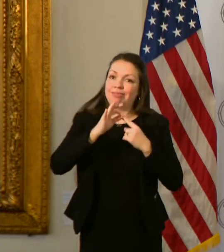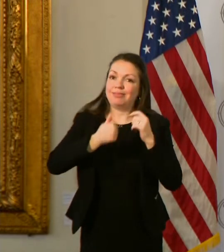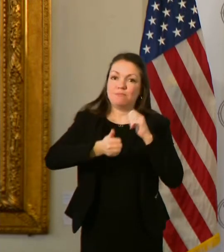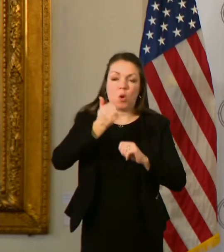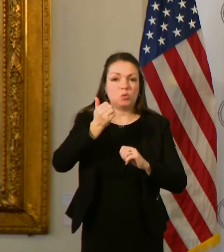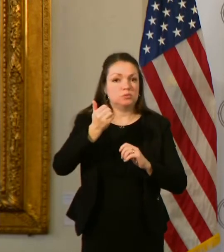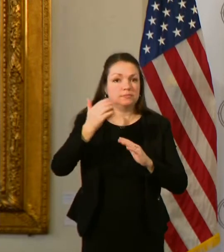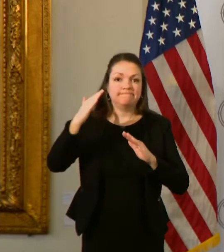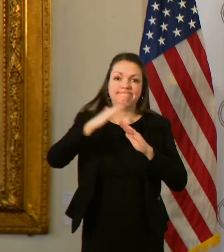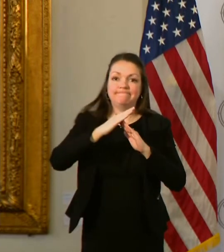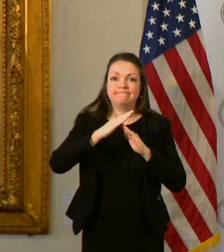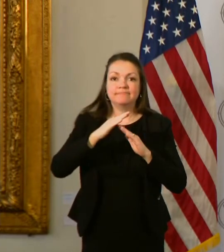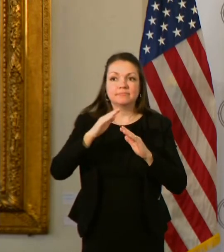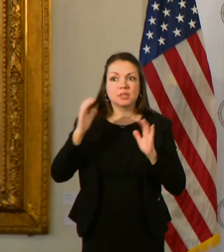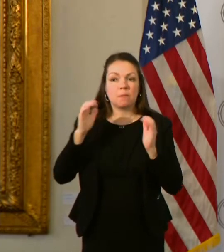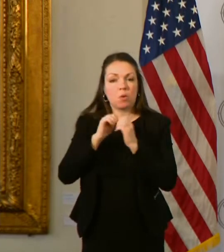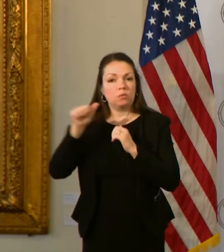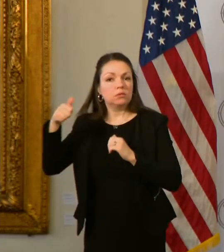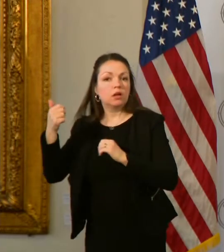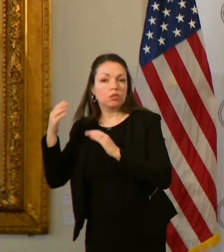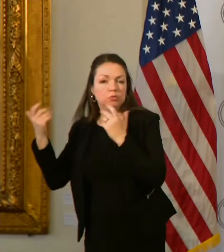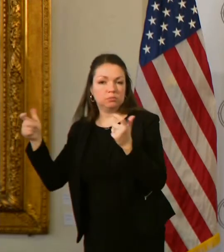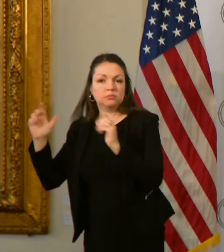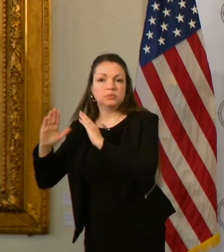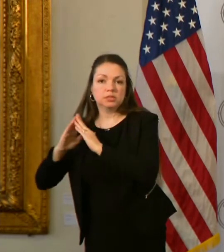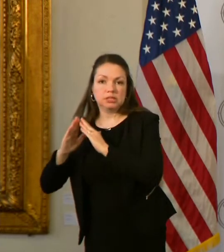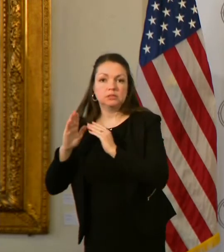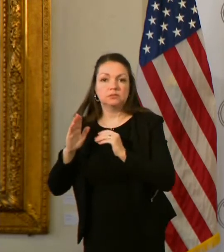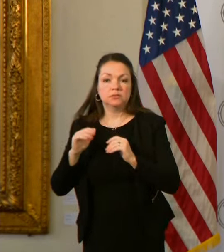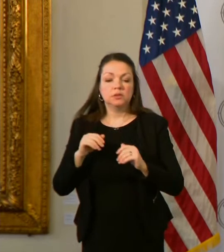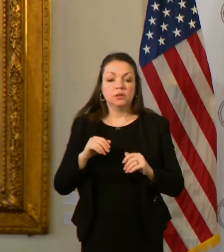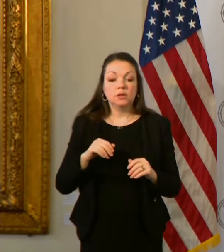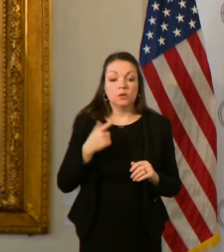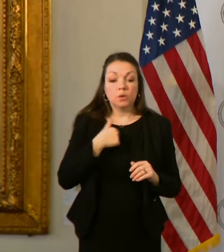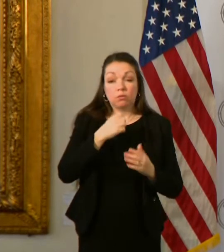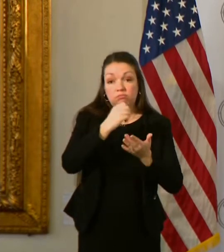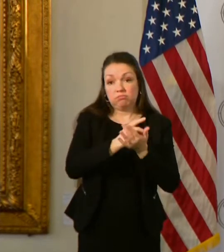violence. The Cook County State's Attorney's Office approved